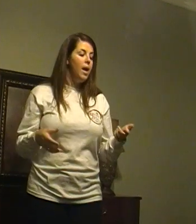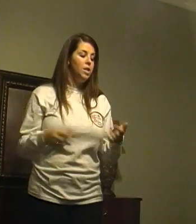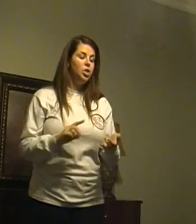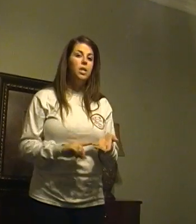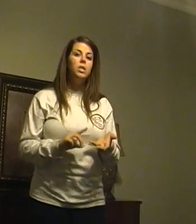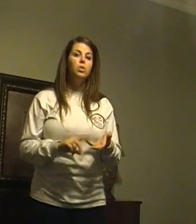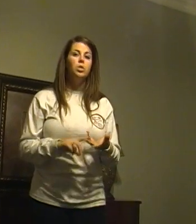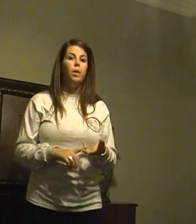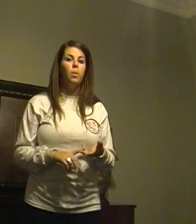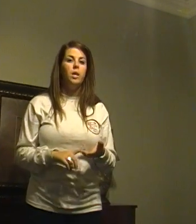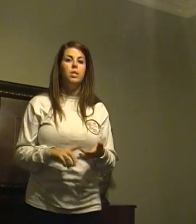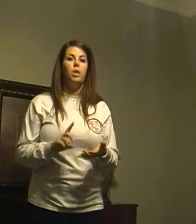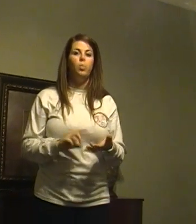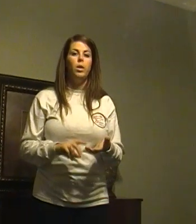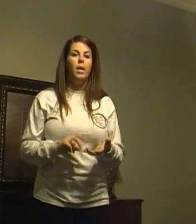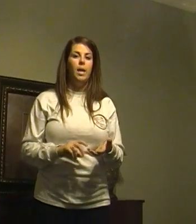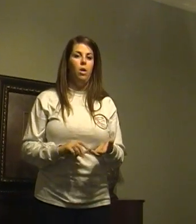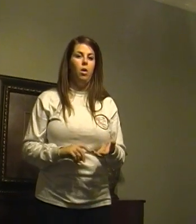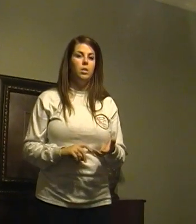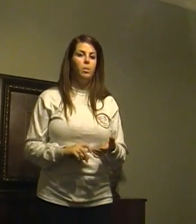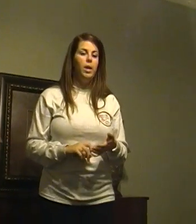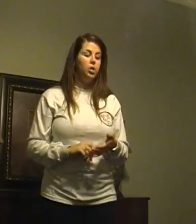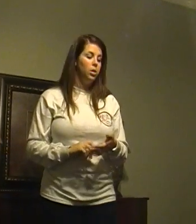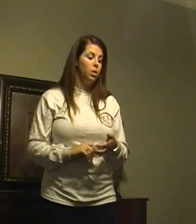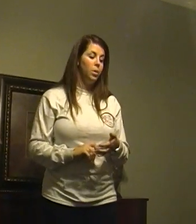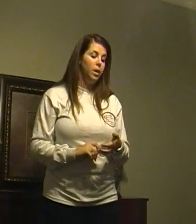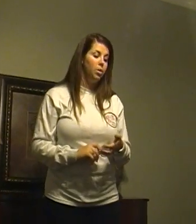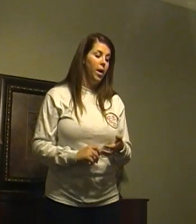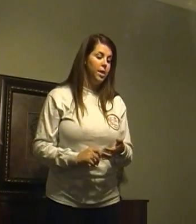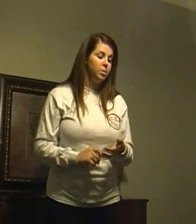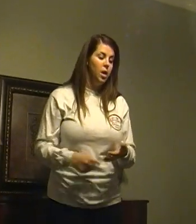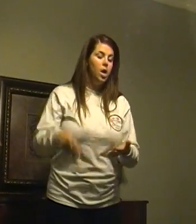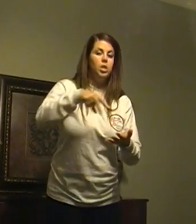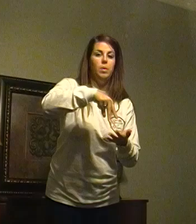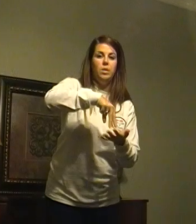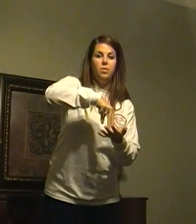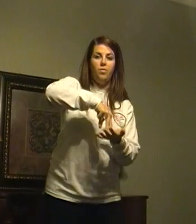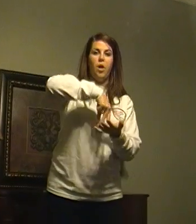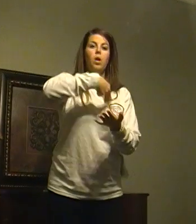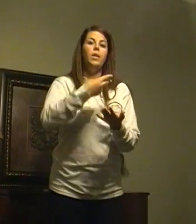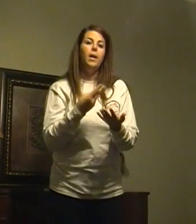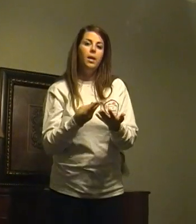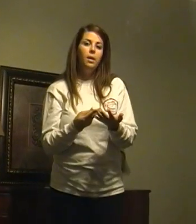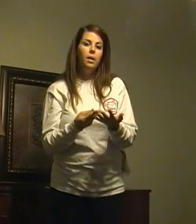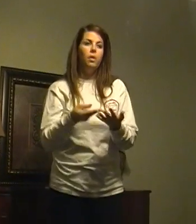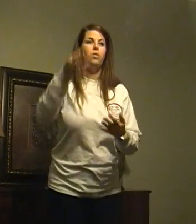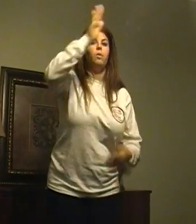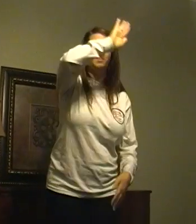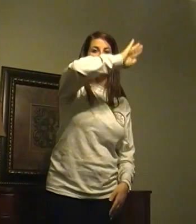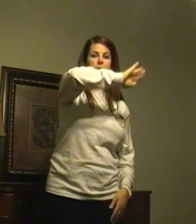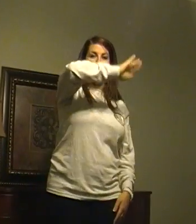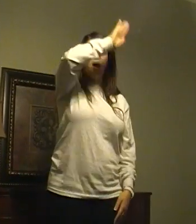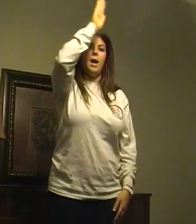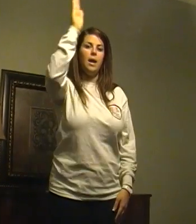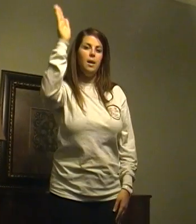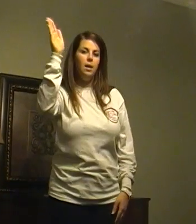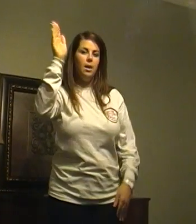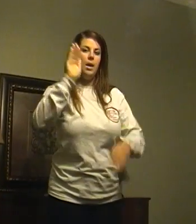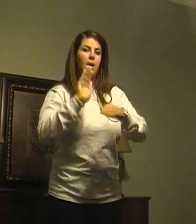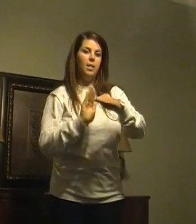It's just those 3 words that you're really hitting on. So make sure that you're really crisp. So it's falling from the sky in